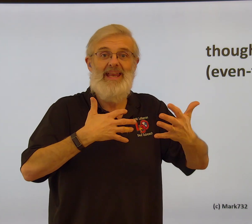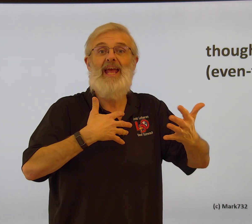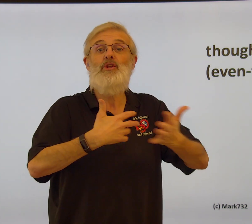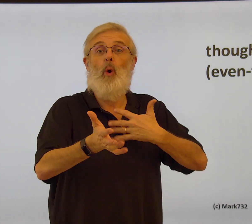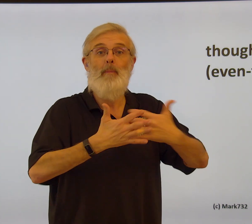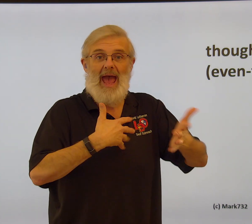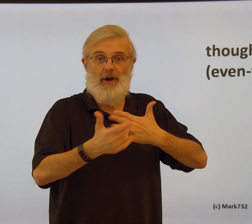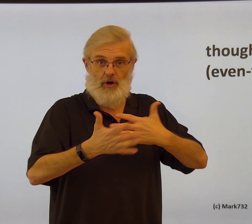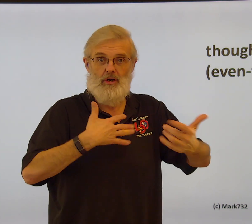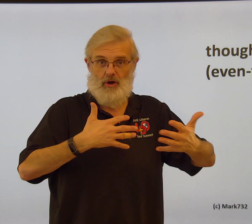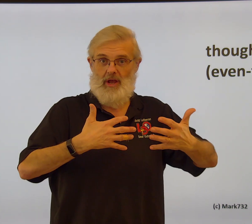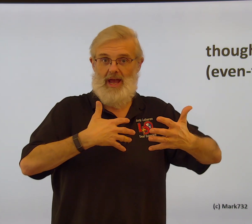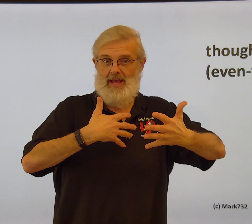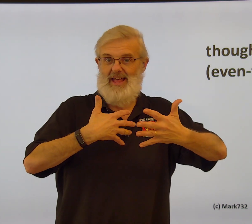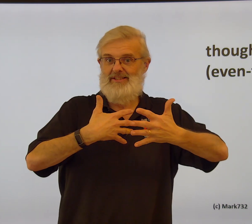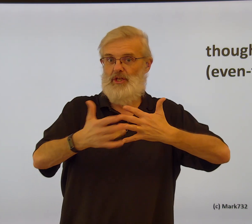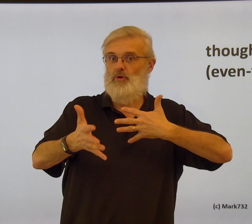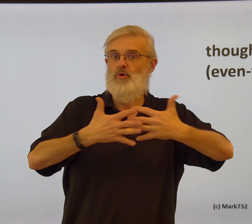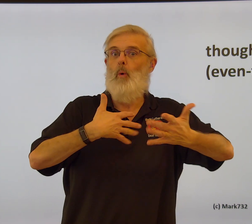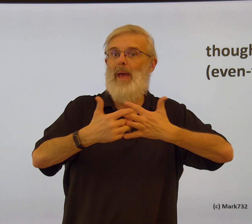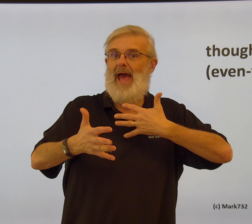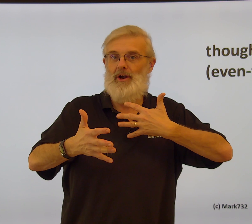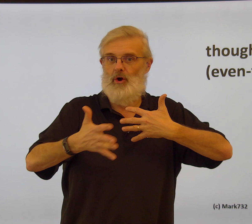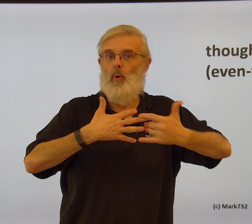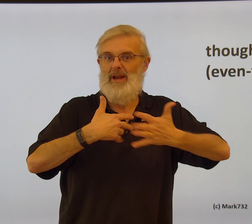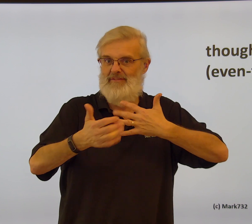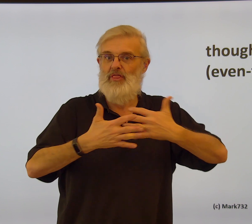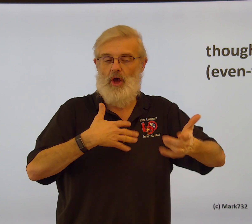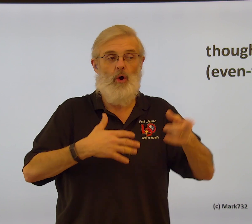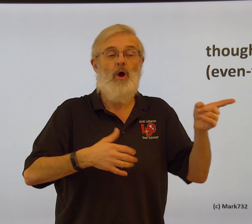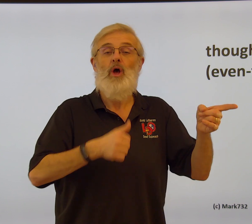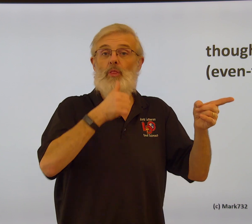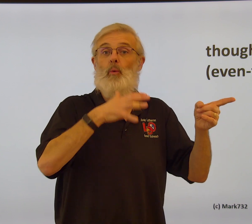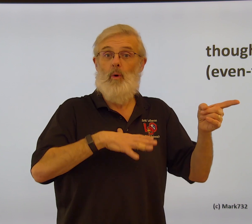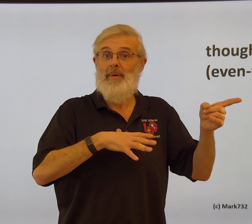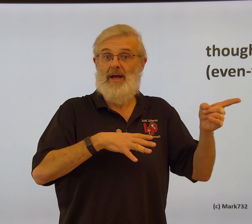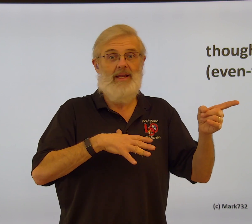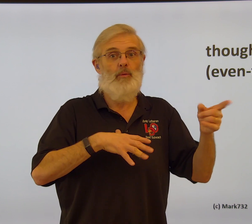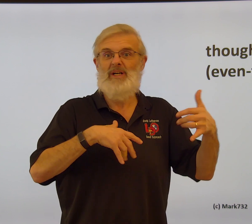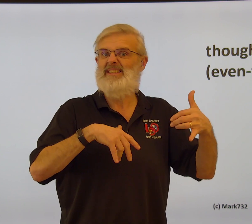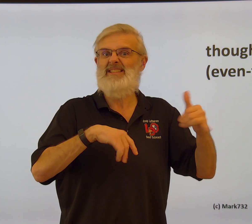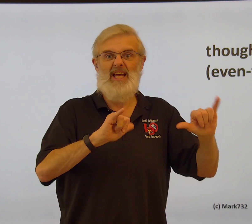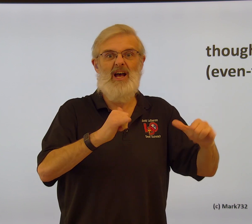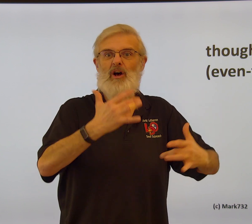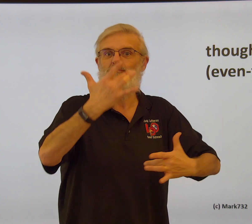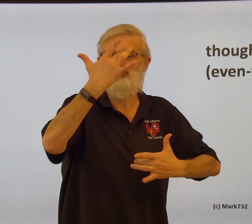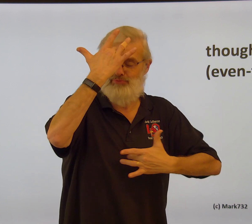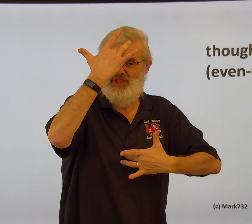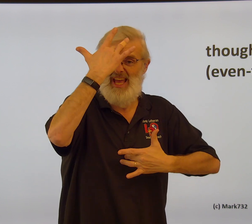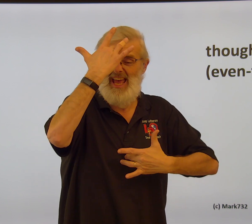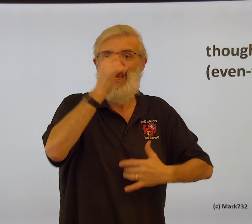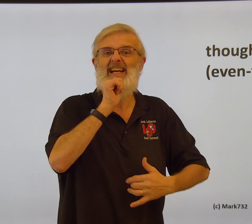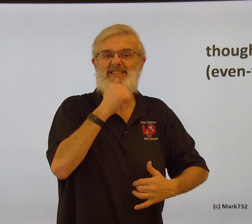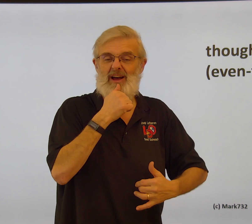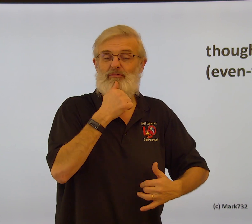no matter, okay, that's how you do no matter or even though. The woman was still sick and suffering,